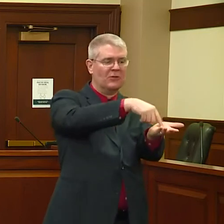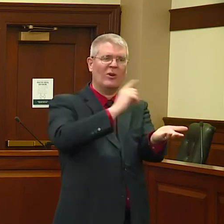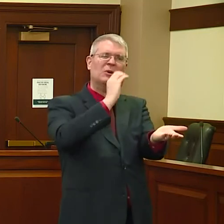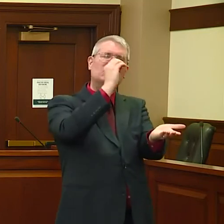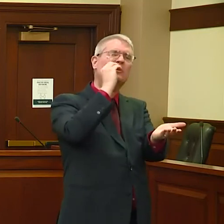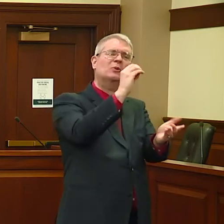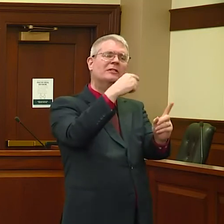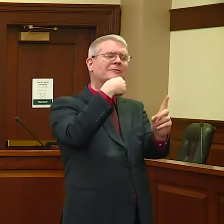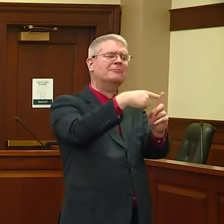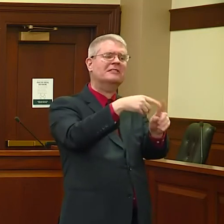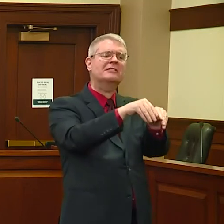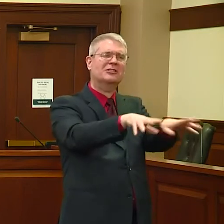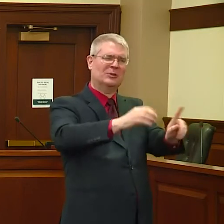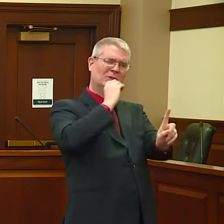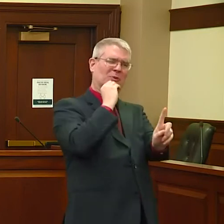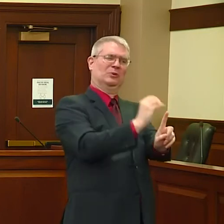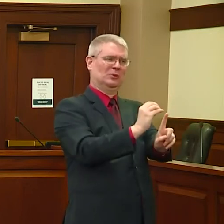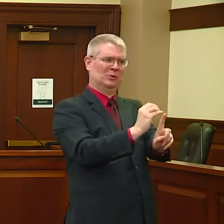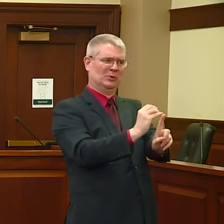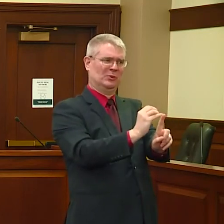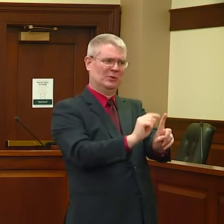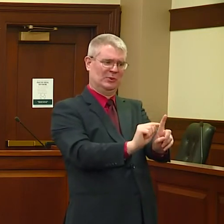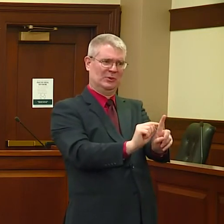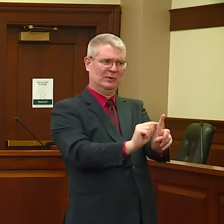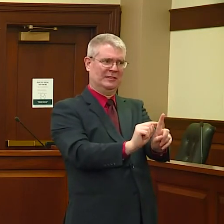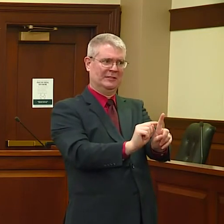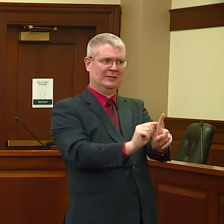try and give them the best tools, the best data,